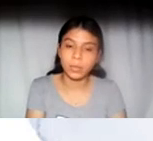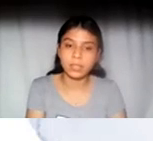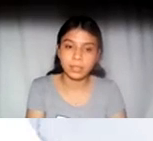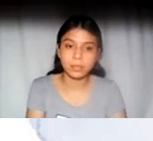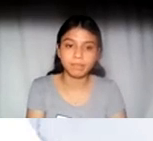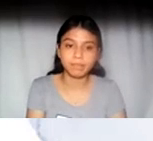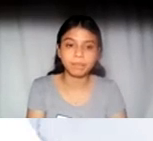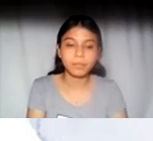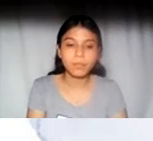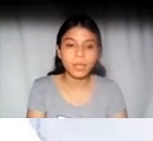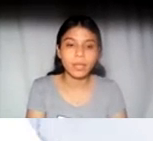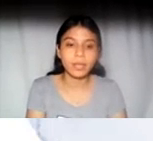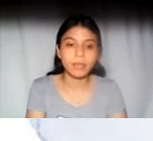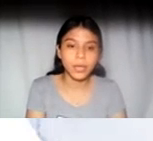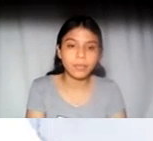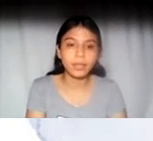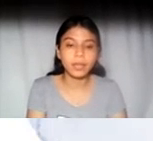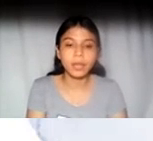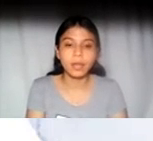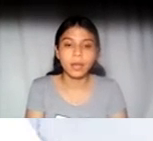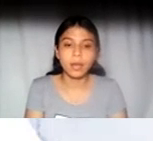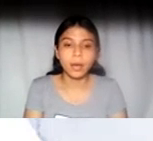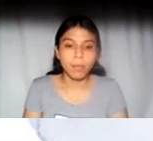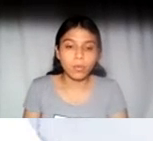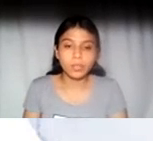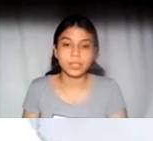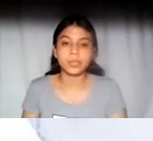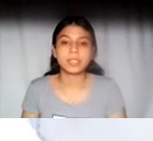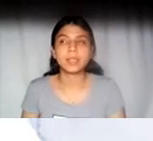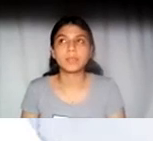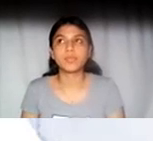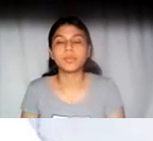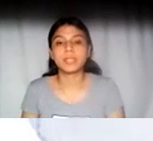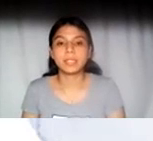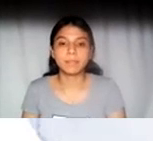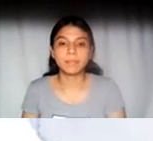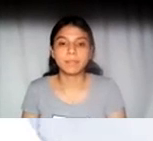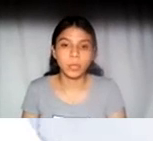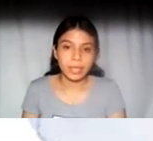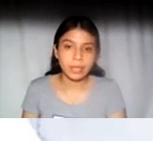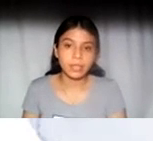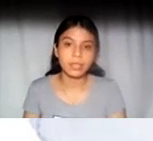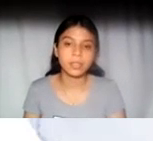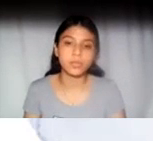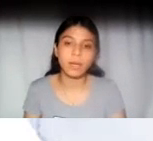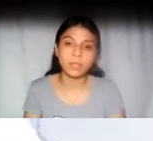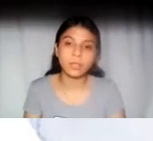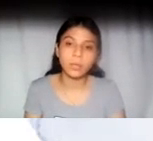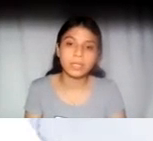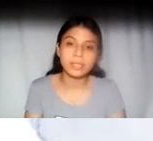signs. In brief, mouth gestures seem to be related to manual